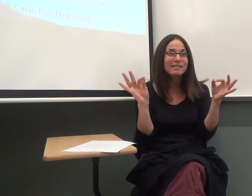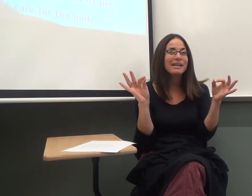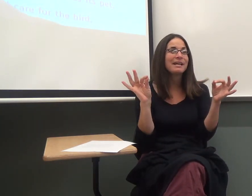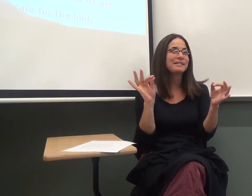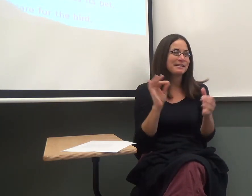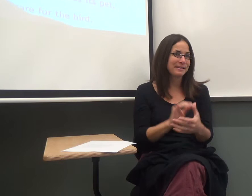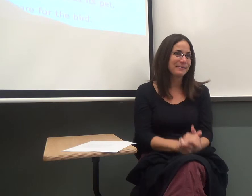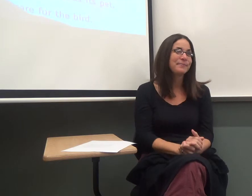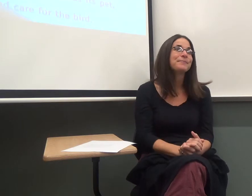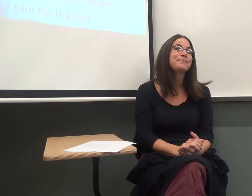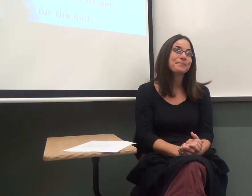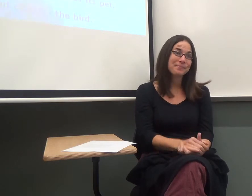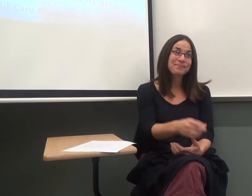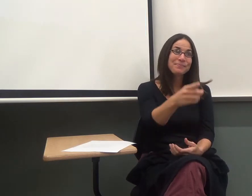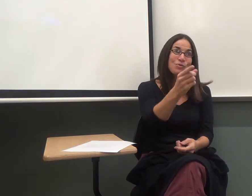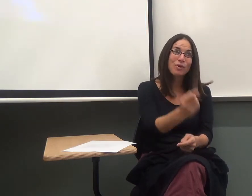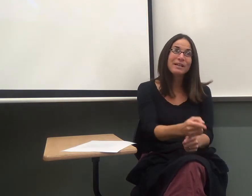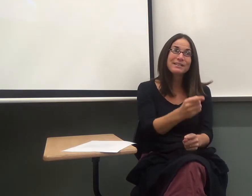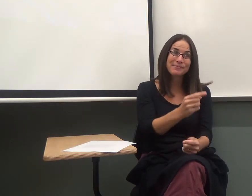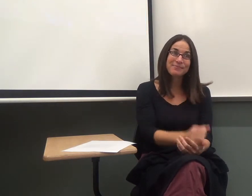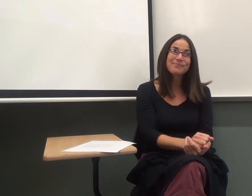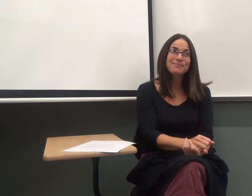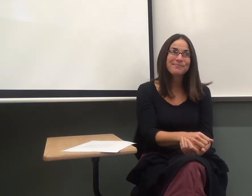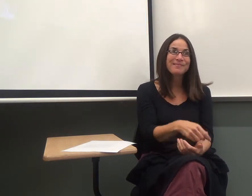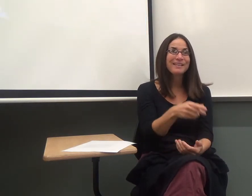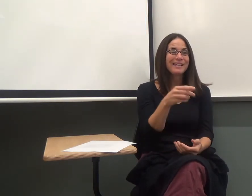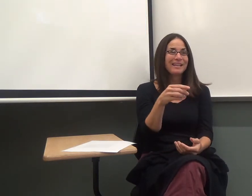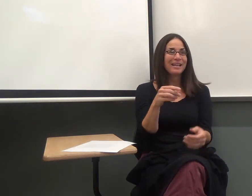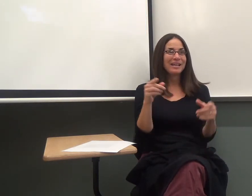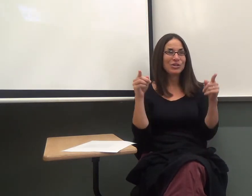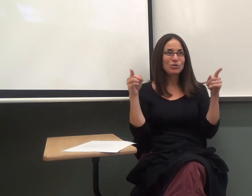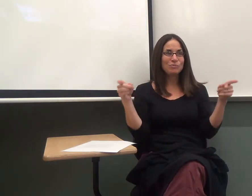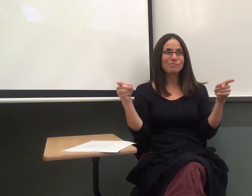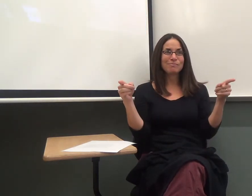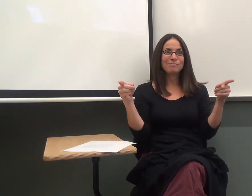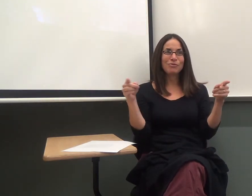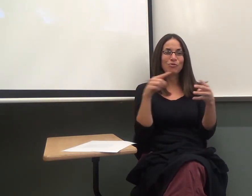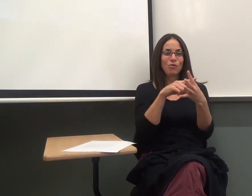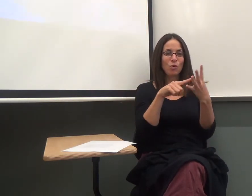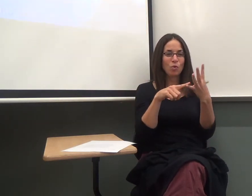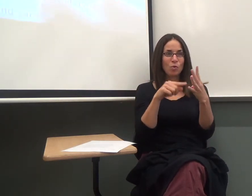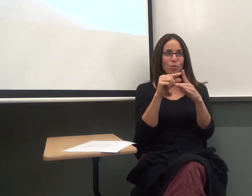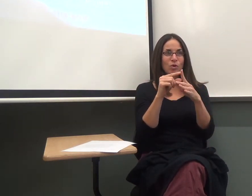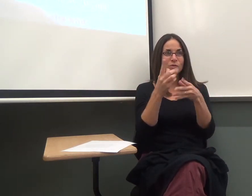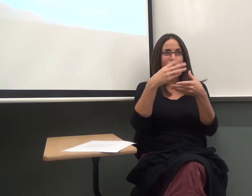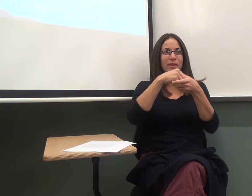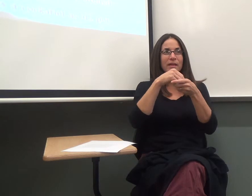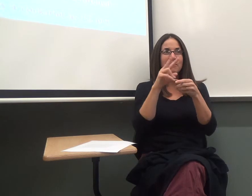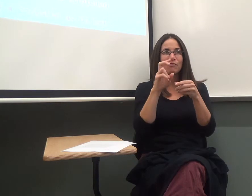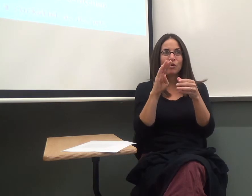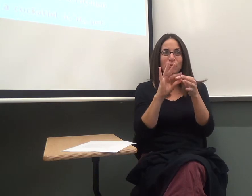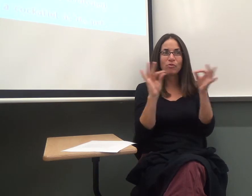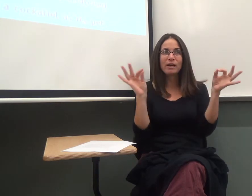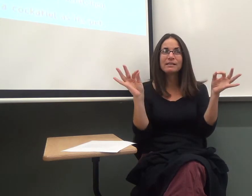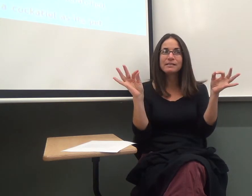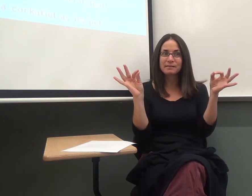Yes. This, yes. So that's a verb also. We got a big verb phrase right here. And then where are they